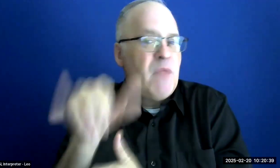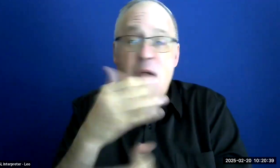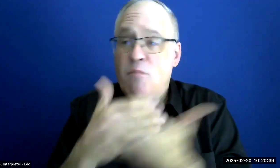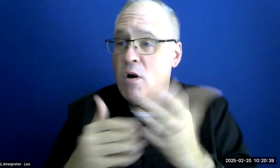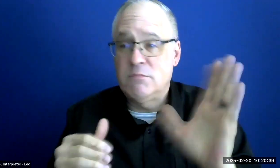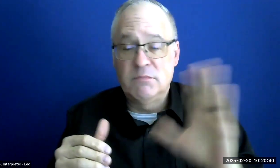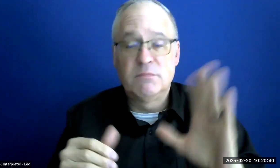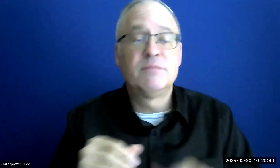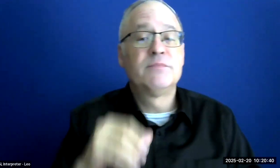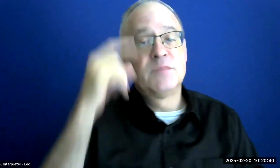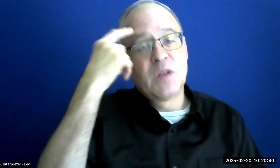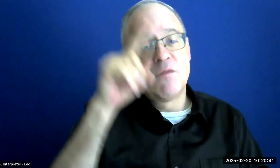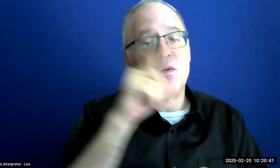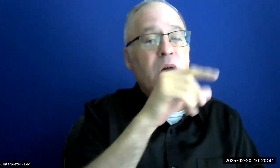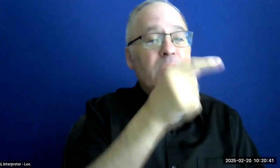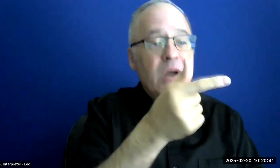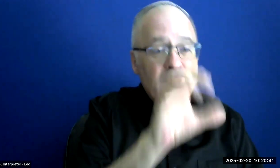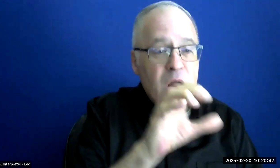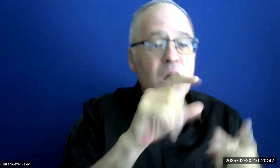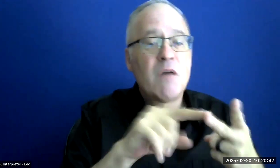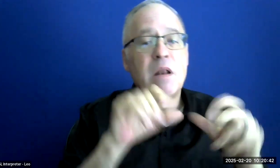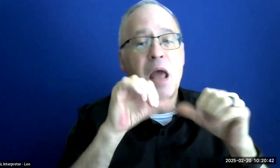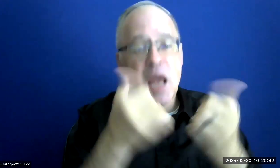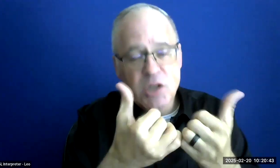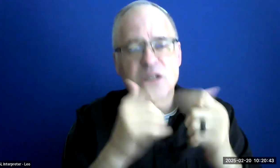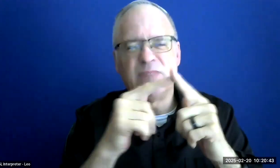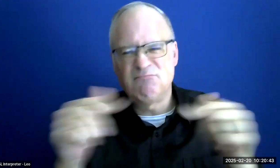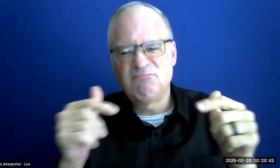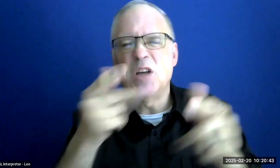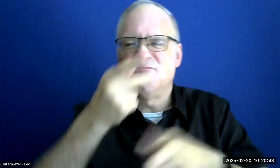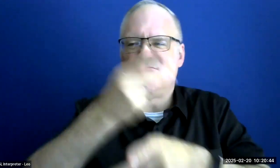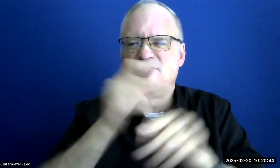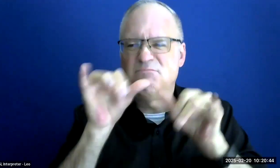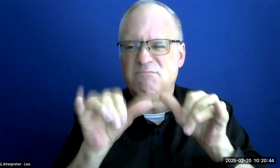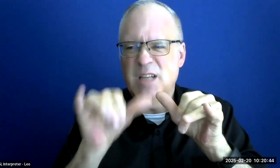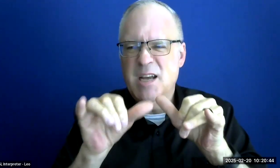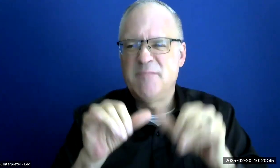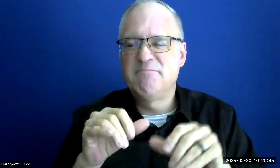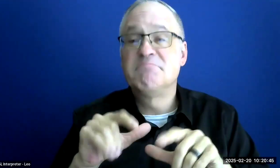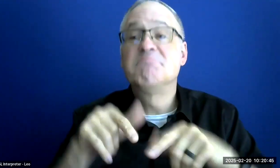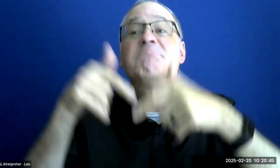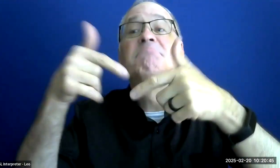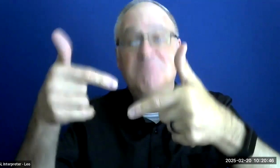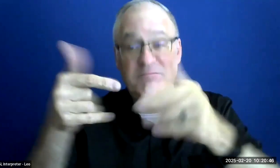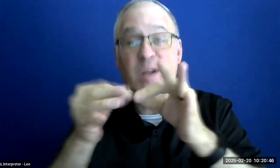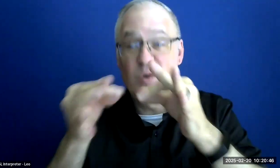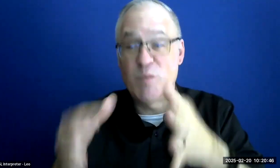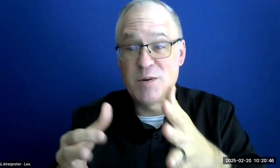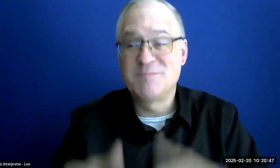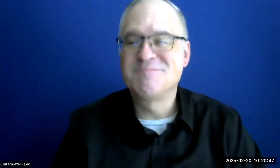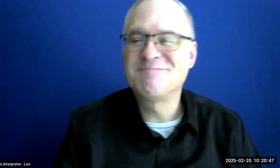General Agencies, and General Conference are fully maintained. The important thing to affirm is that the